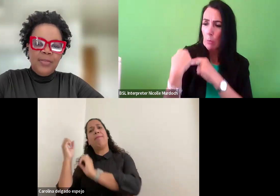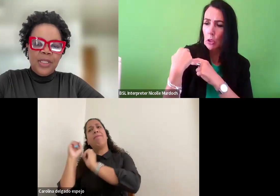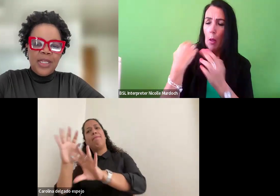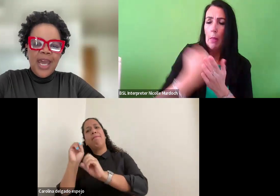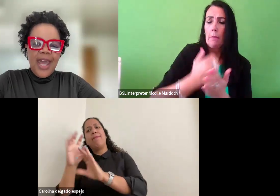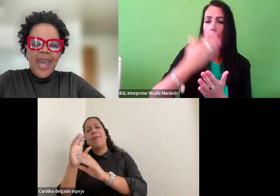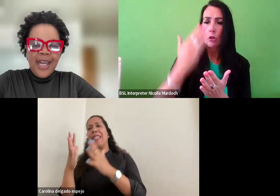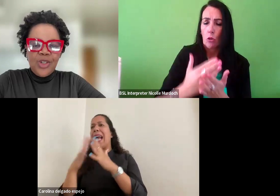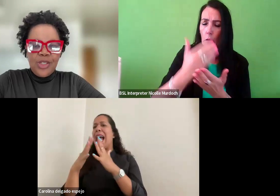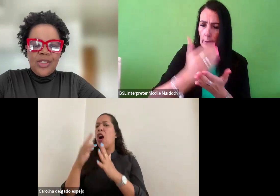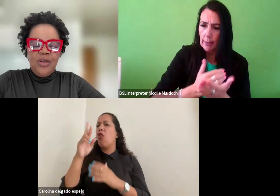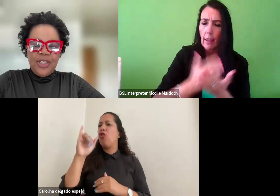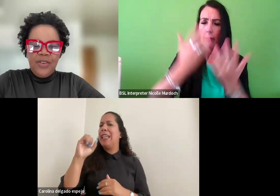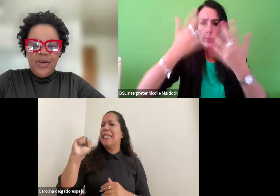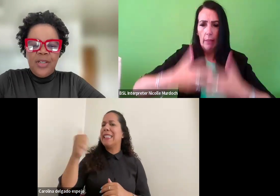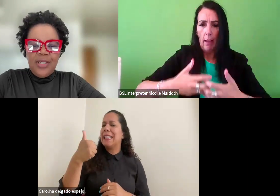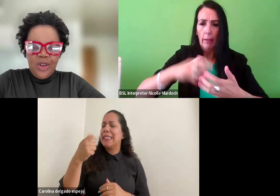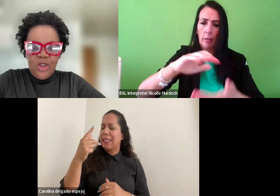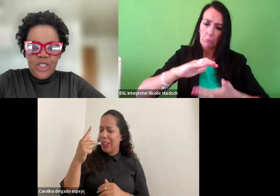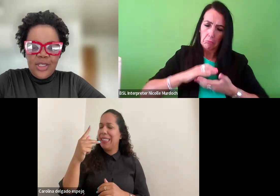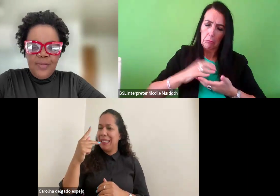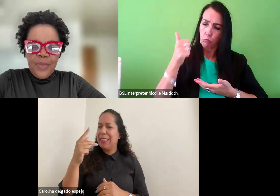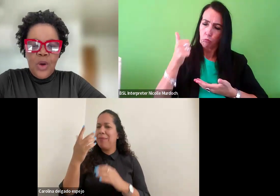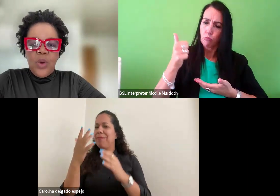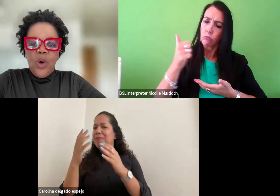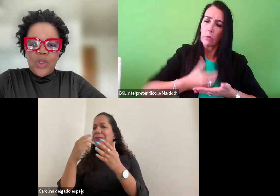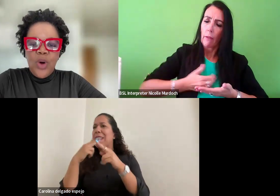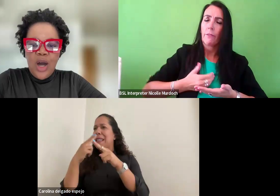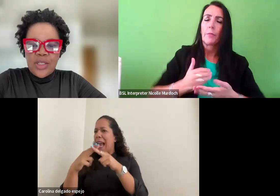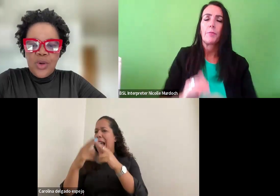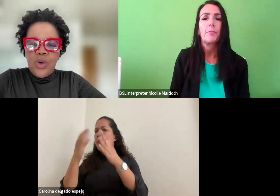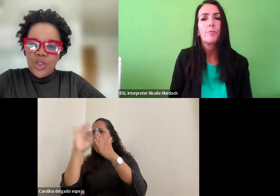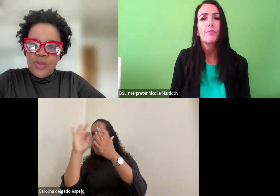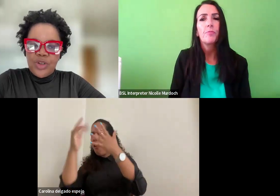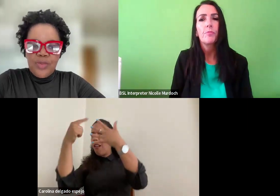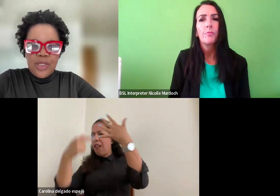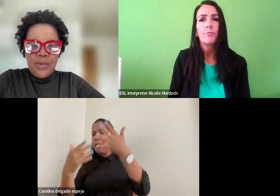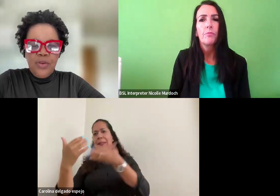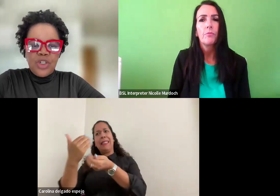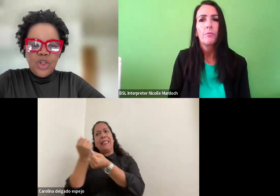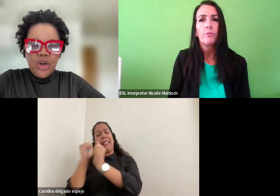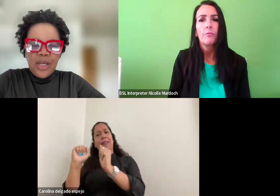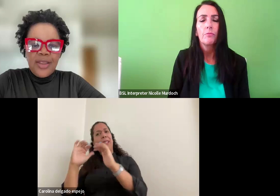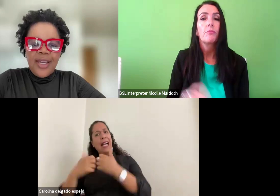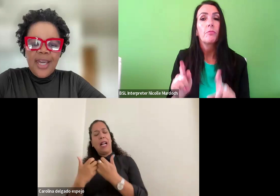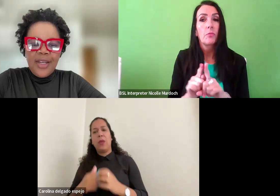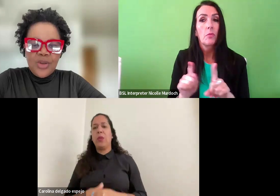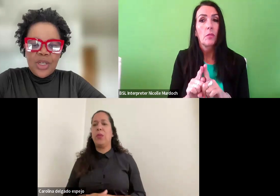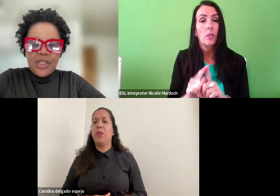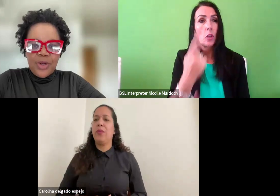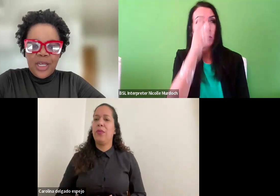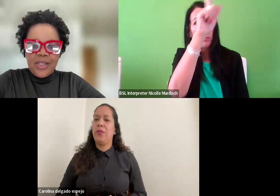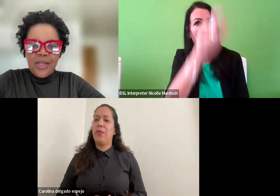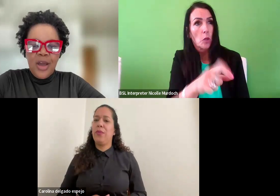unethical development and uses of civic technologies. We also ask who should be responsible for ensuring that the